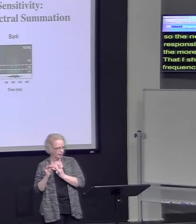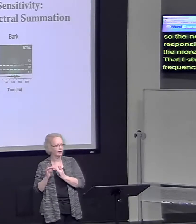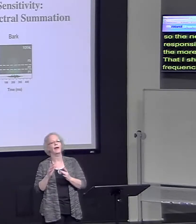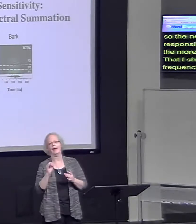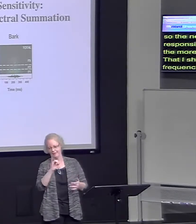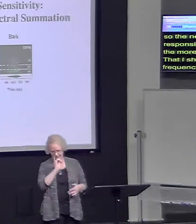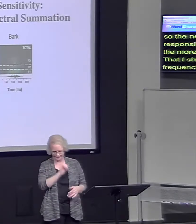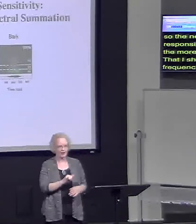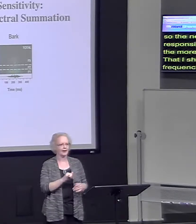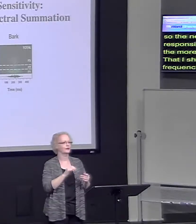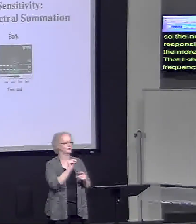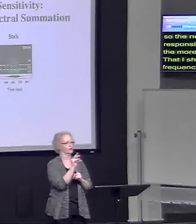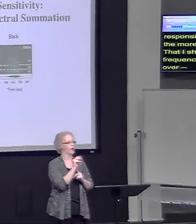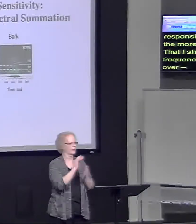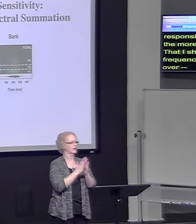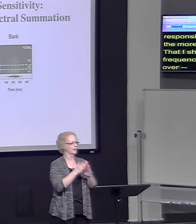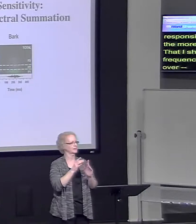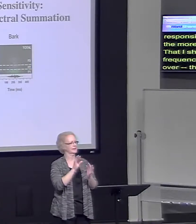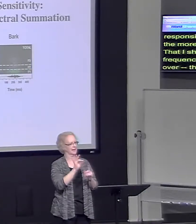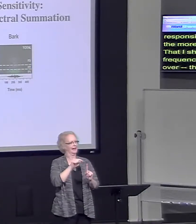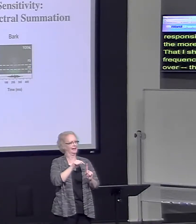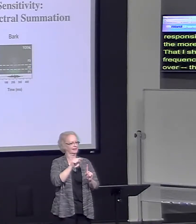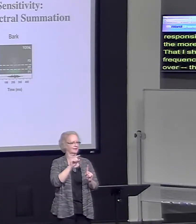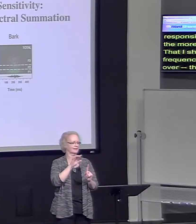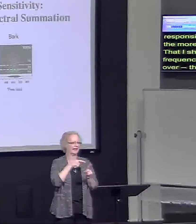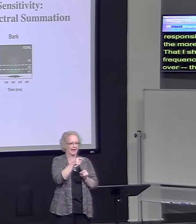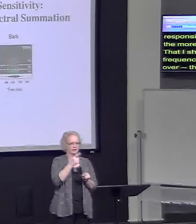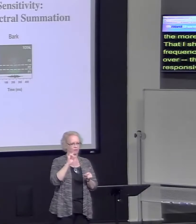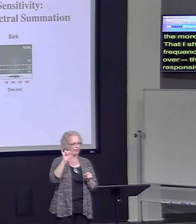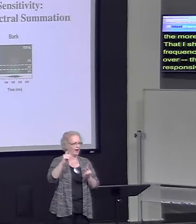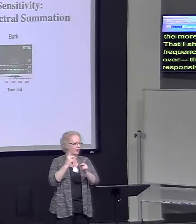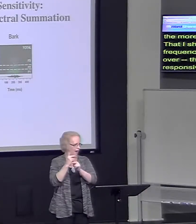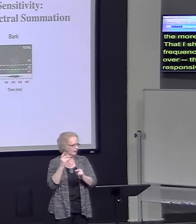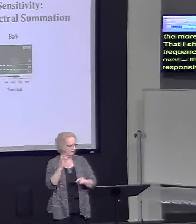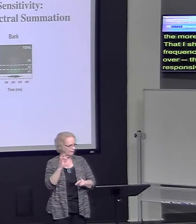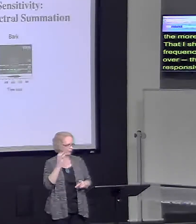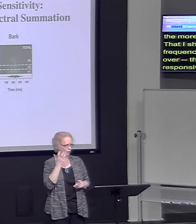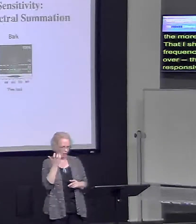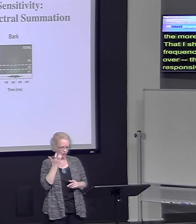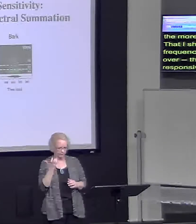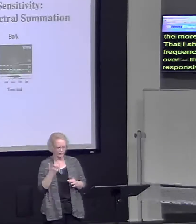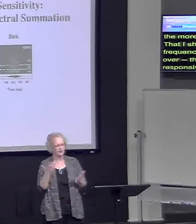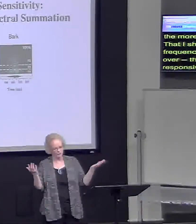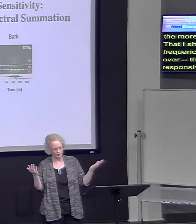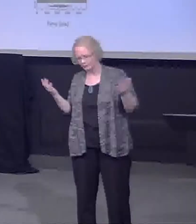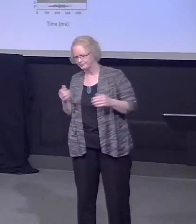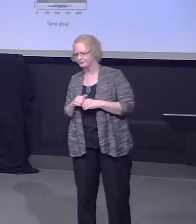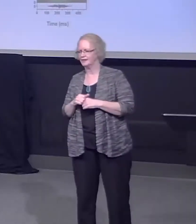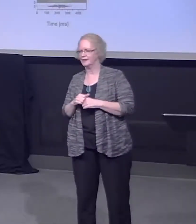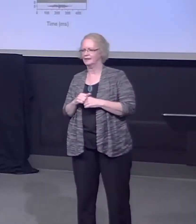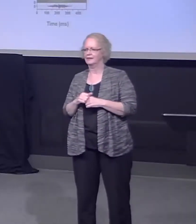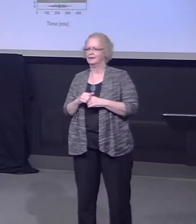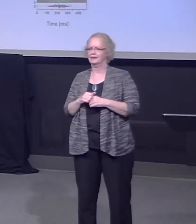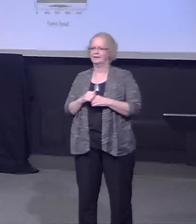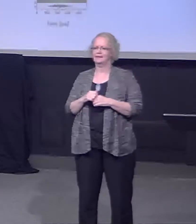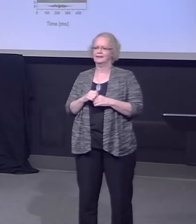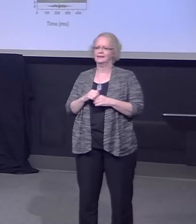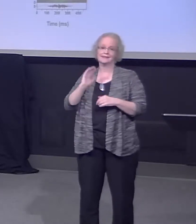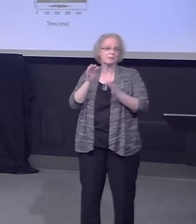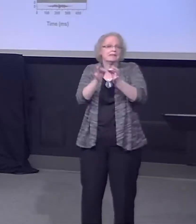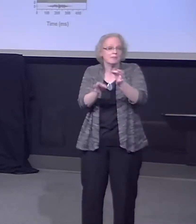call. This is how simple we think it is. But it's you know, you first have to wire it up that